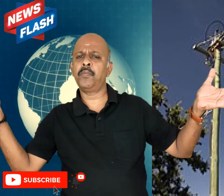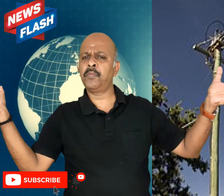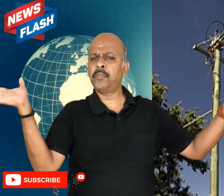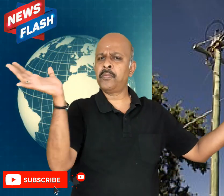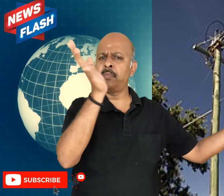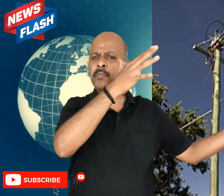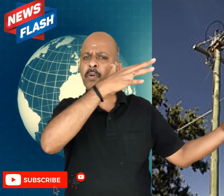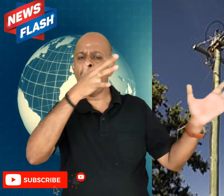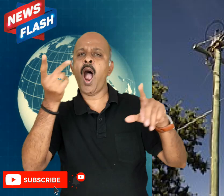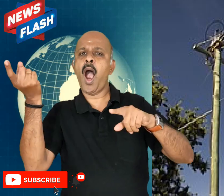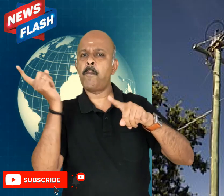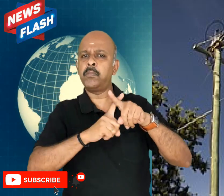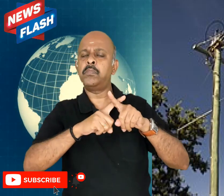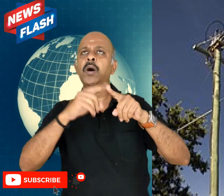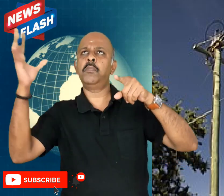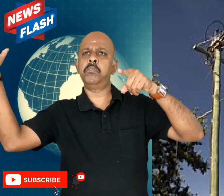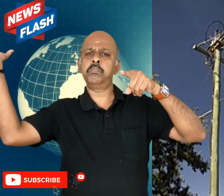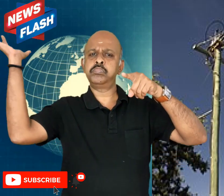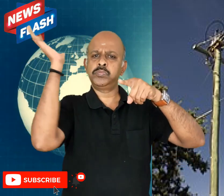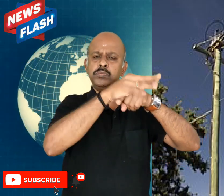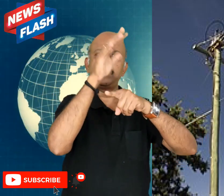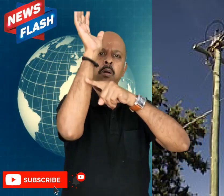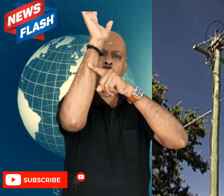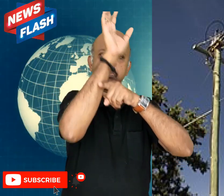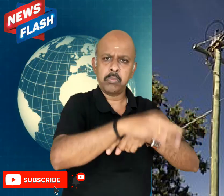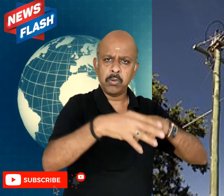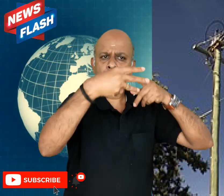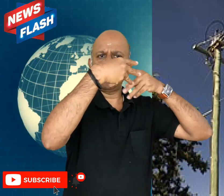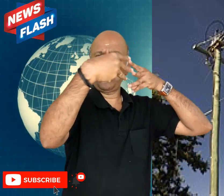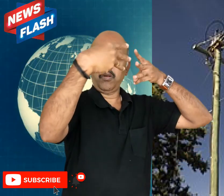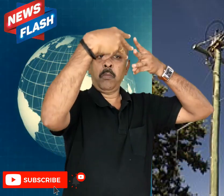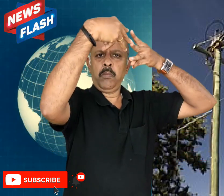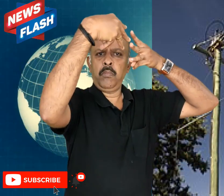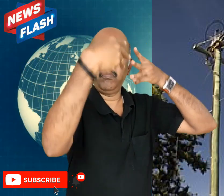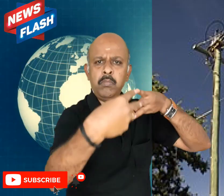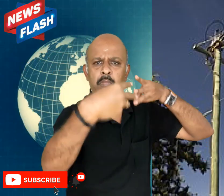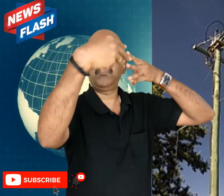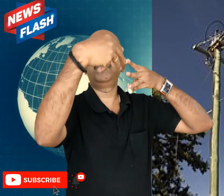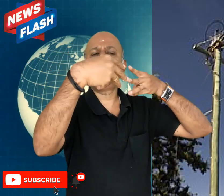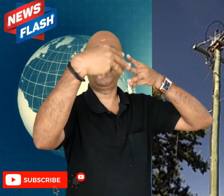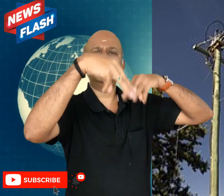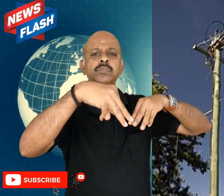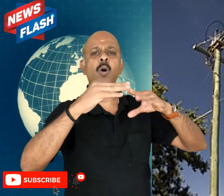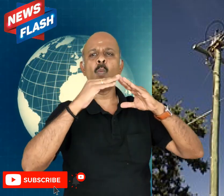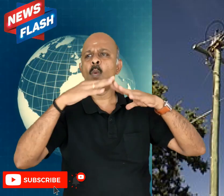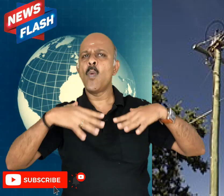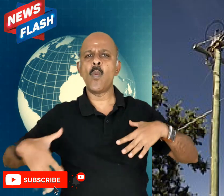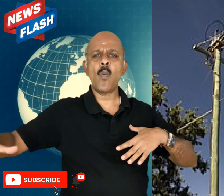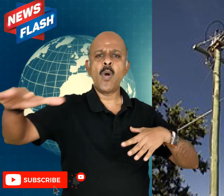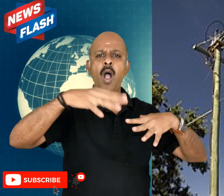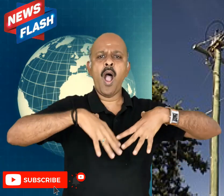The trees due to that storm and huge rain had fallen into an electric pole, and due to